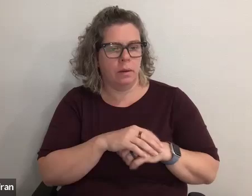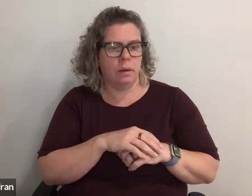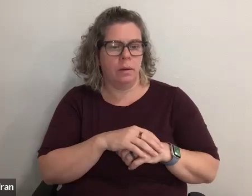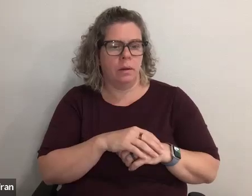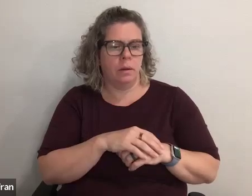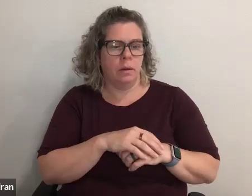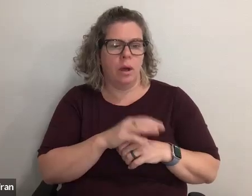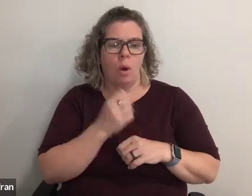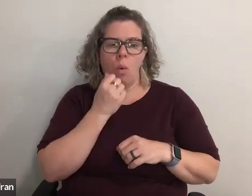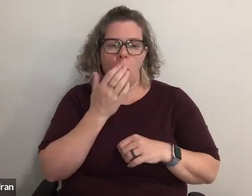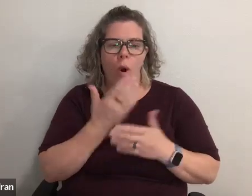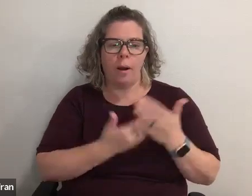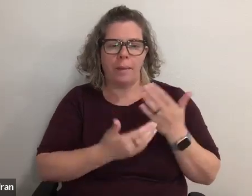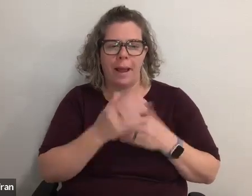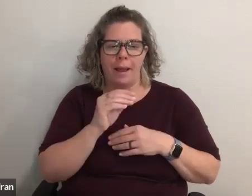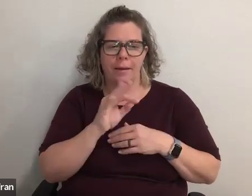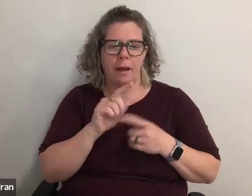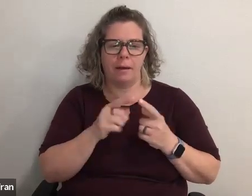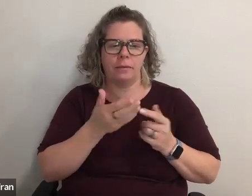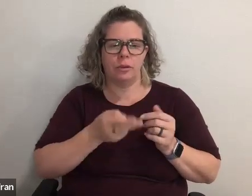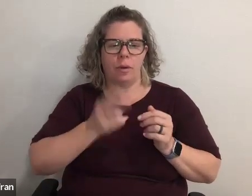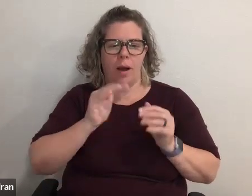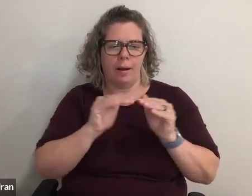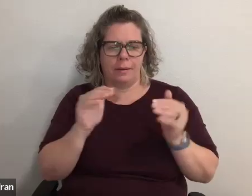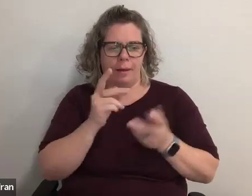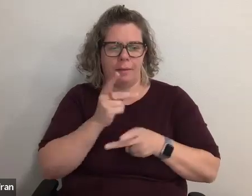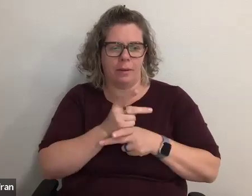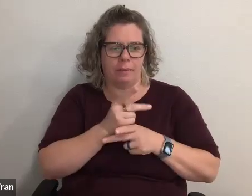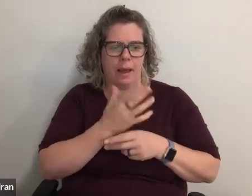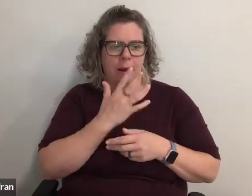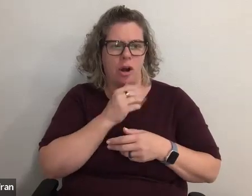level of care mean? That means it's us helping. Sarah talked a little bit about the